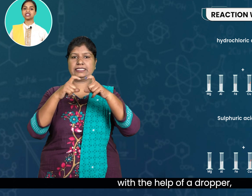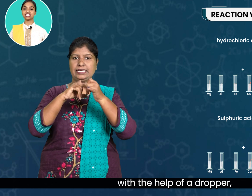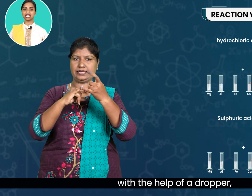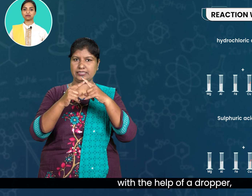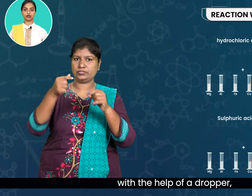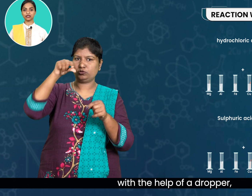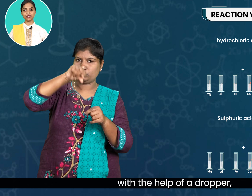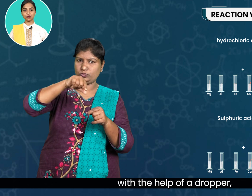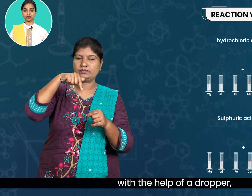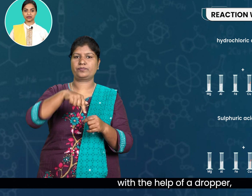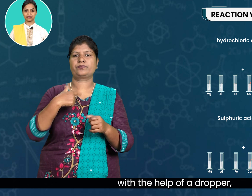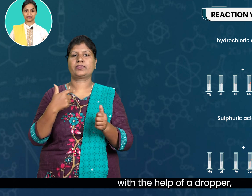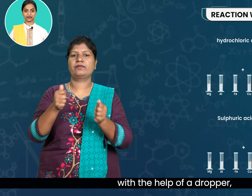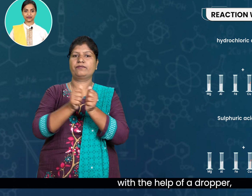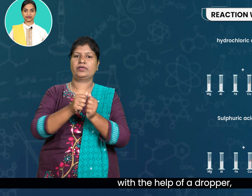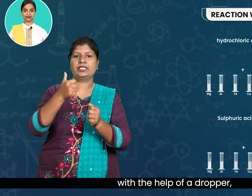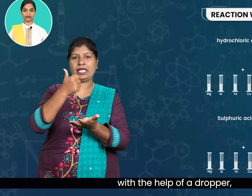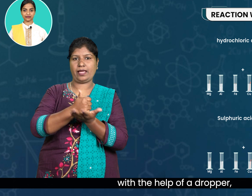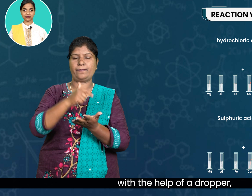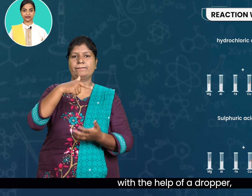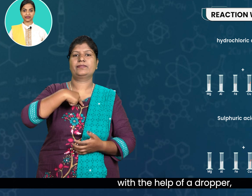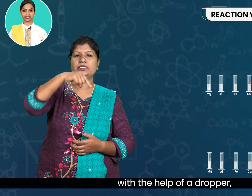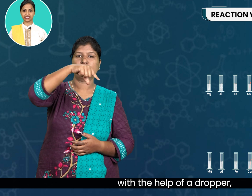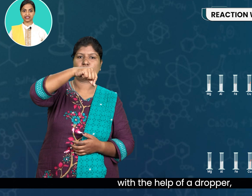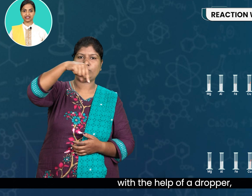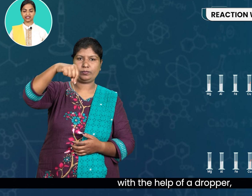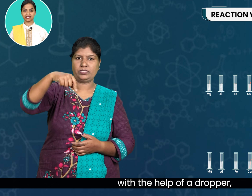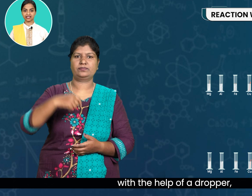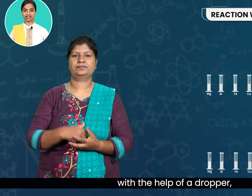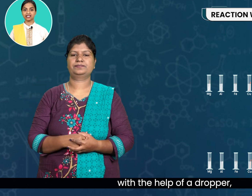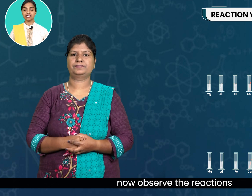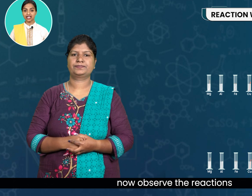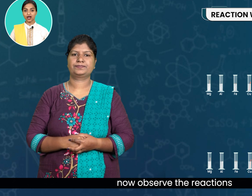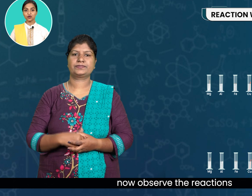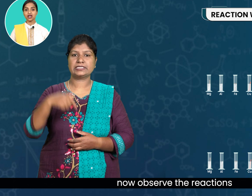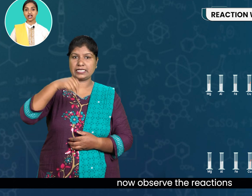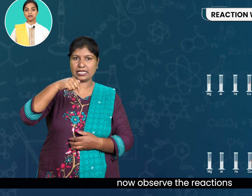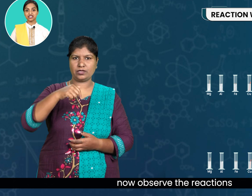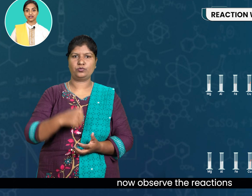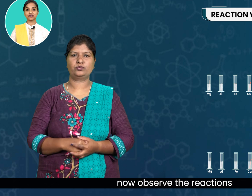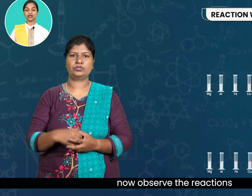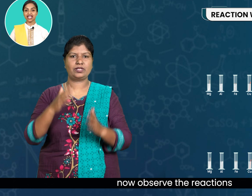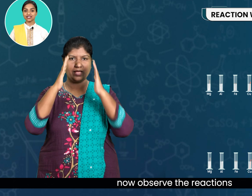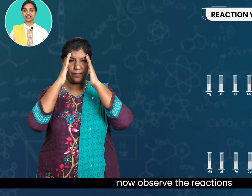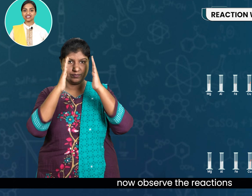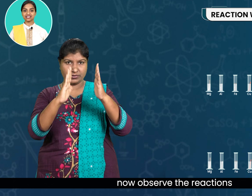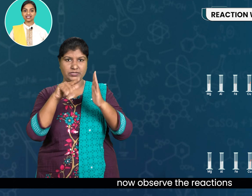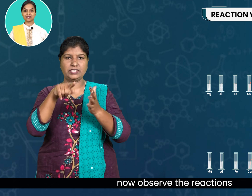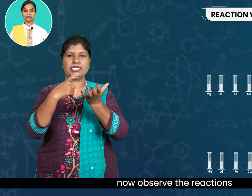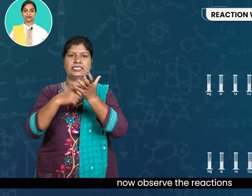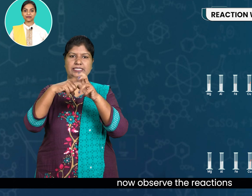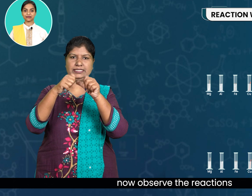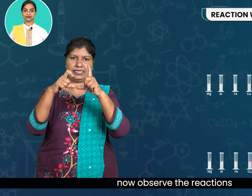with the help of a dropper. Now observe the